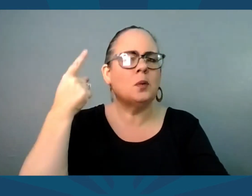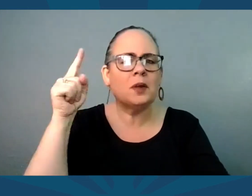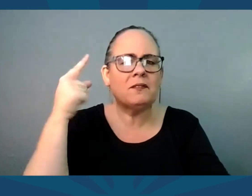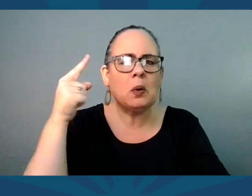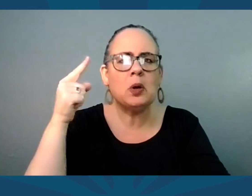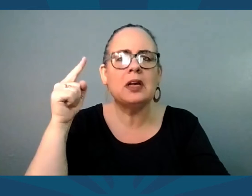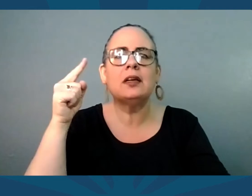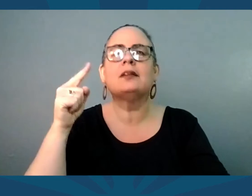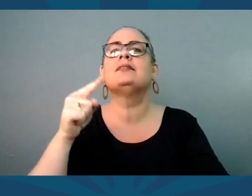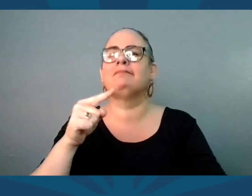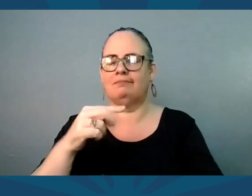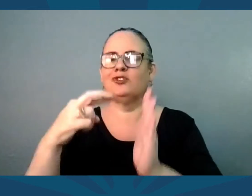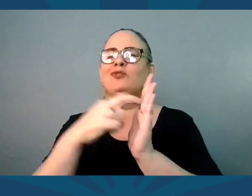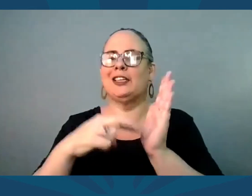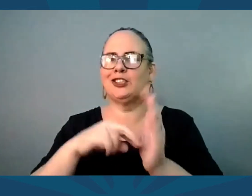FPCA.